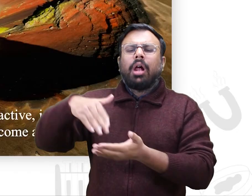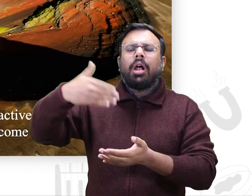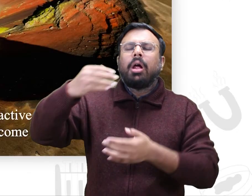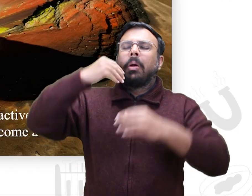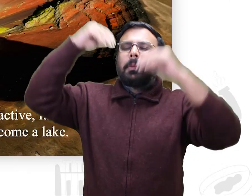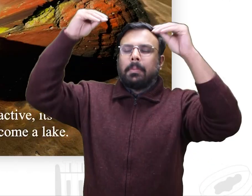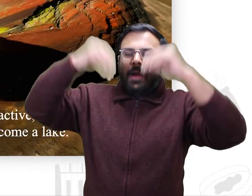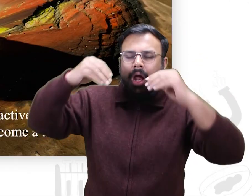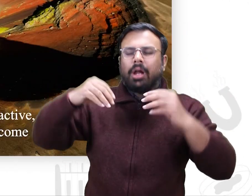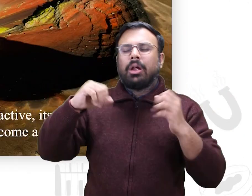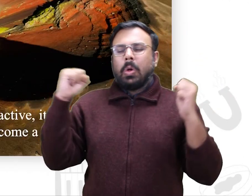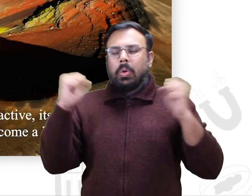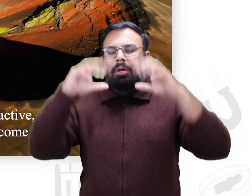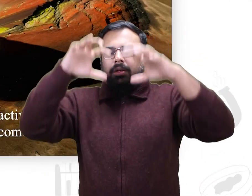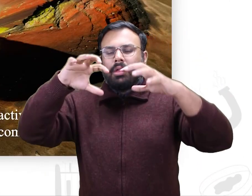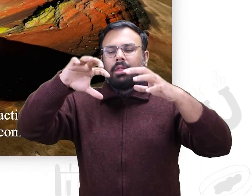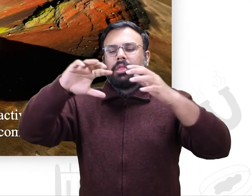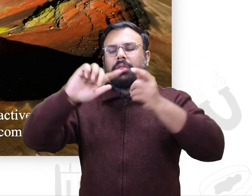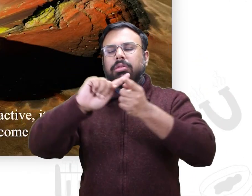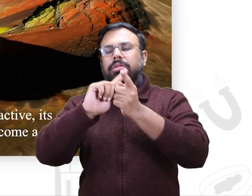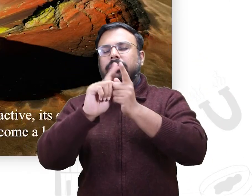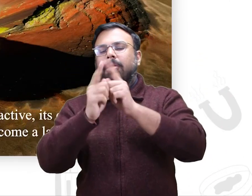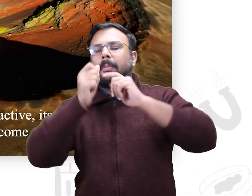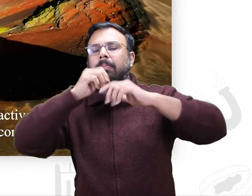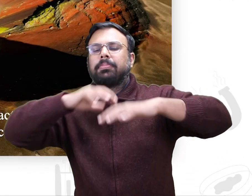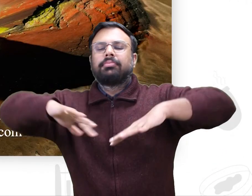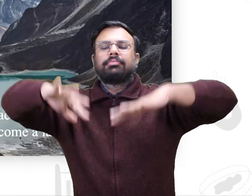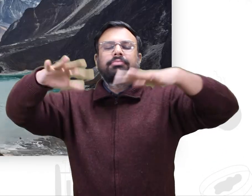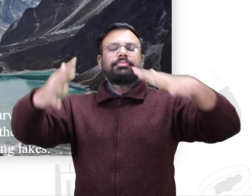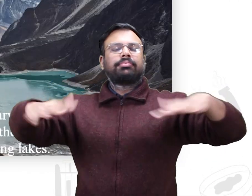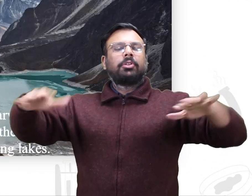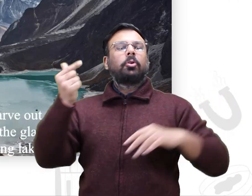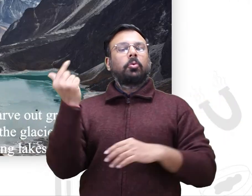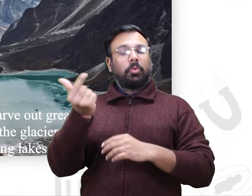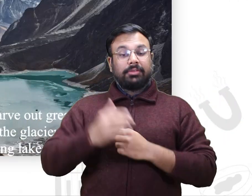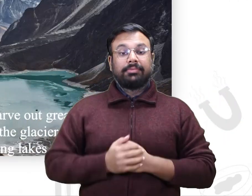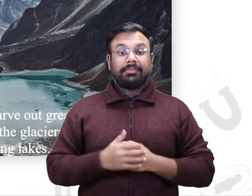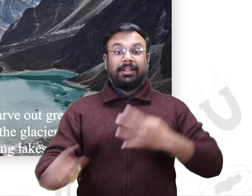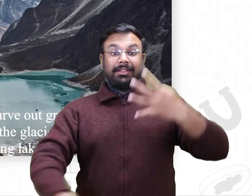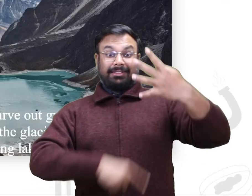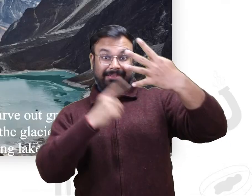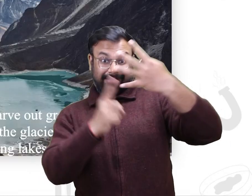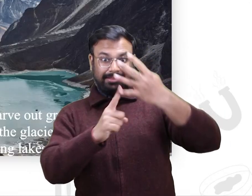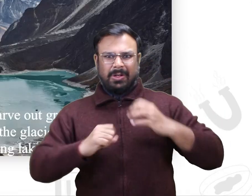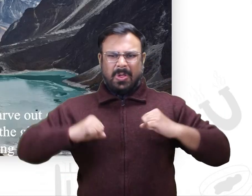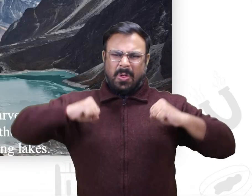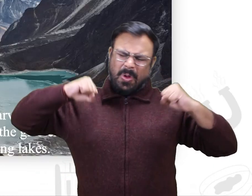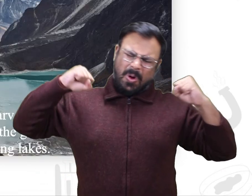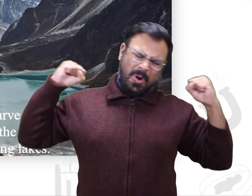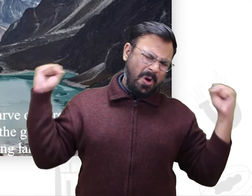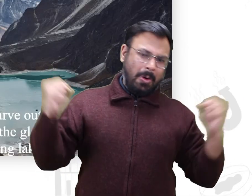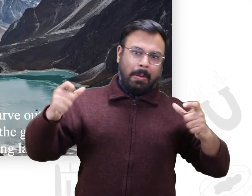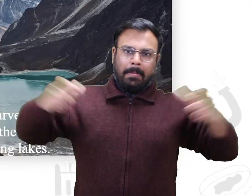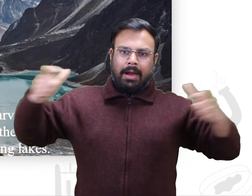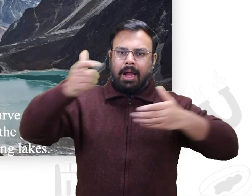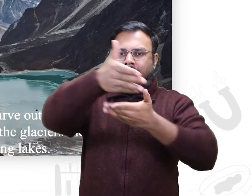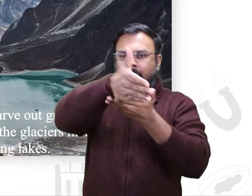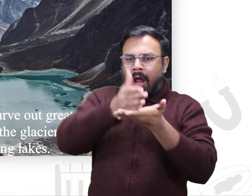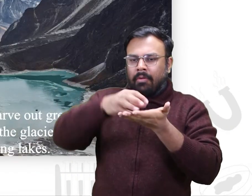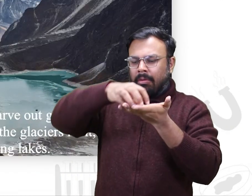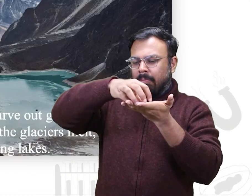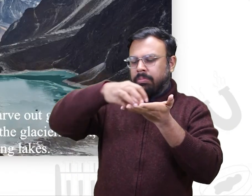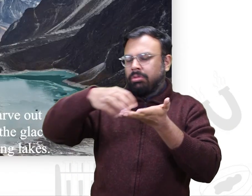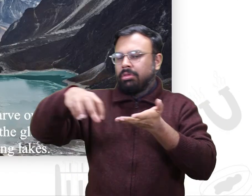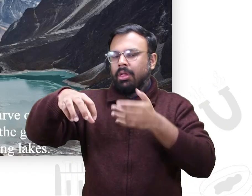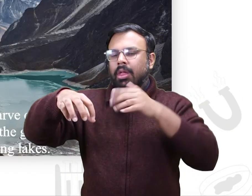with rain or melted snow and become a lake. Fourth, glacier. The huge masses of ice carve out